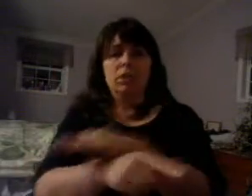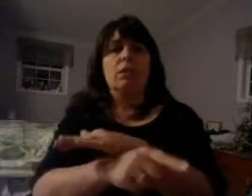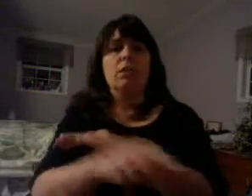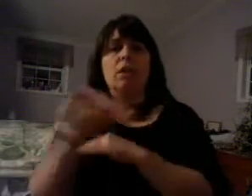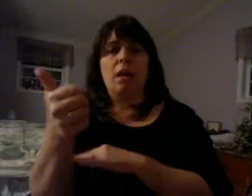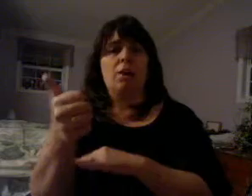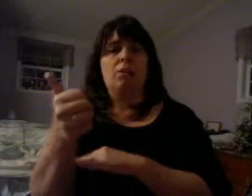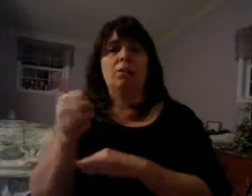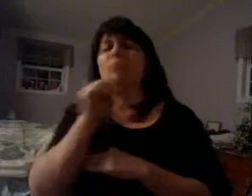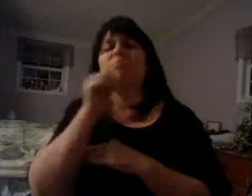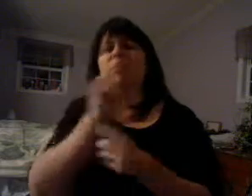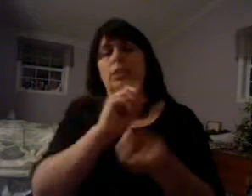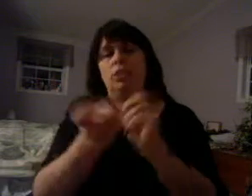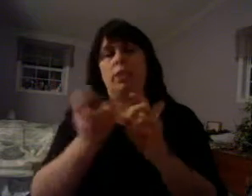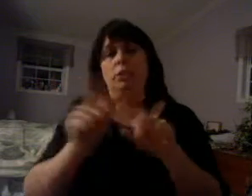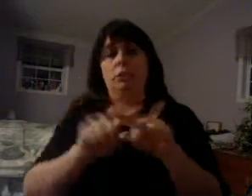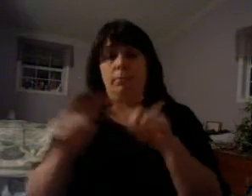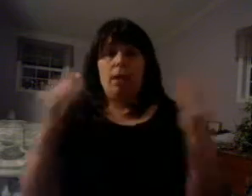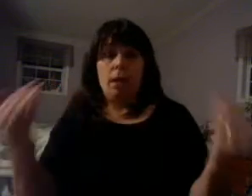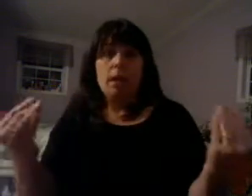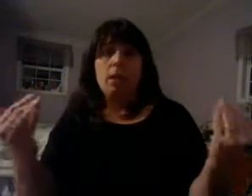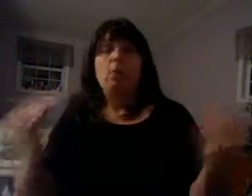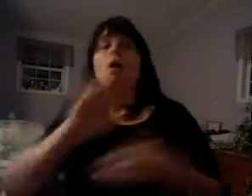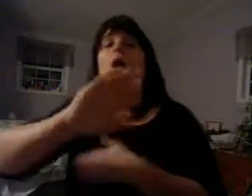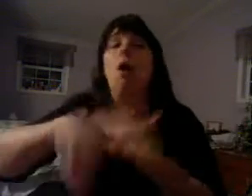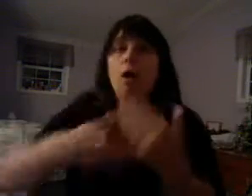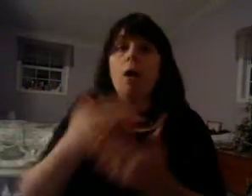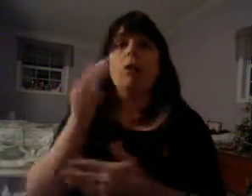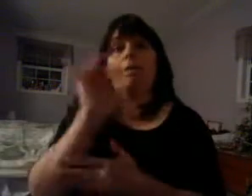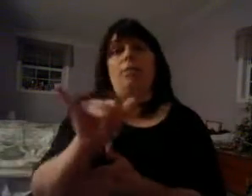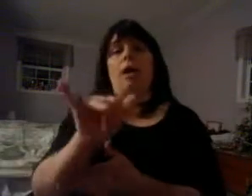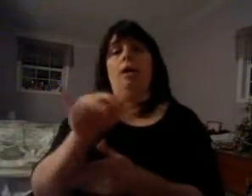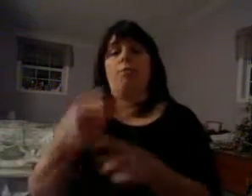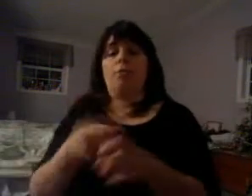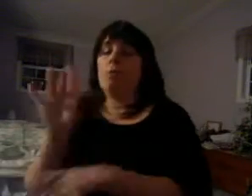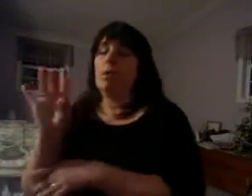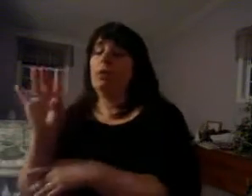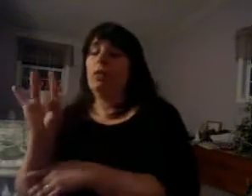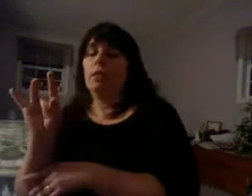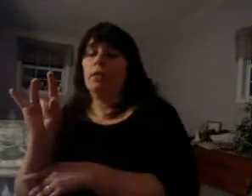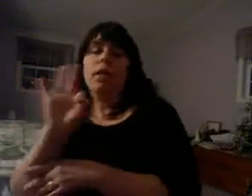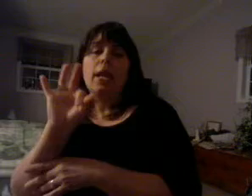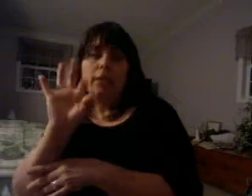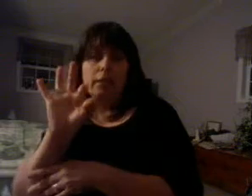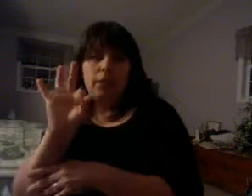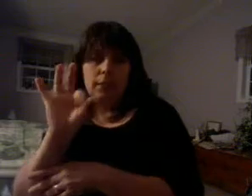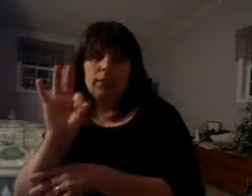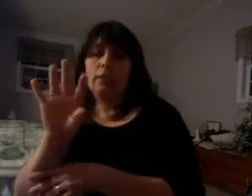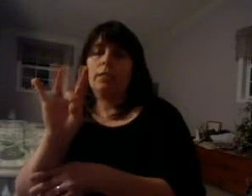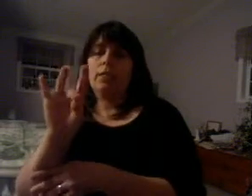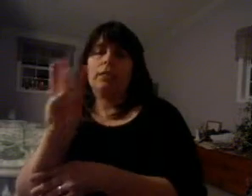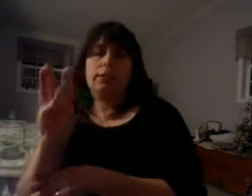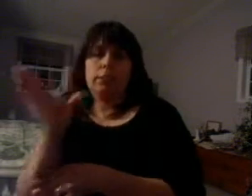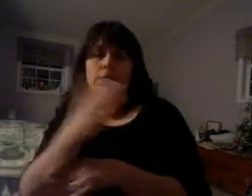But all of that has changed now. Between 1986 and 1994, the rate of juvenile involvement in